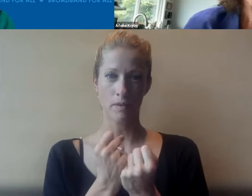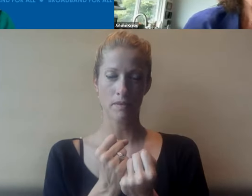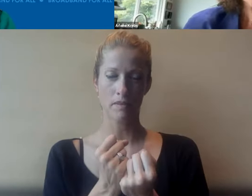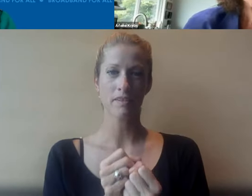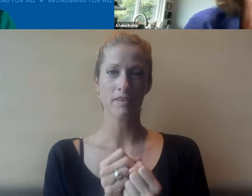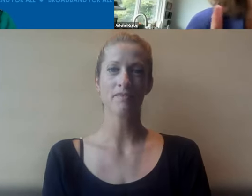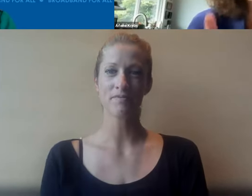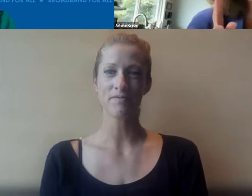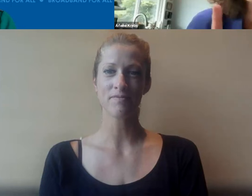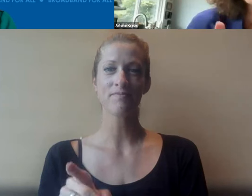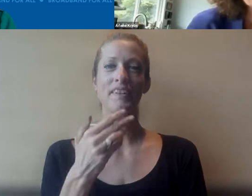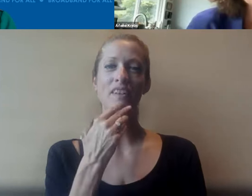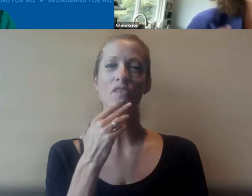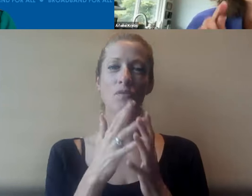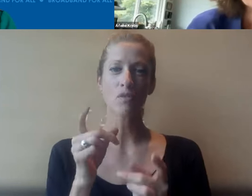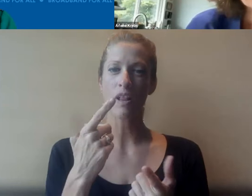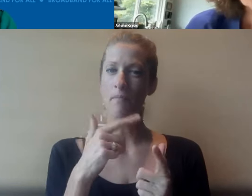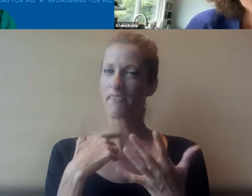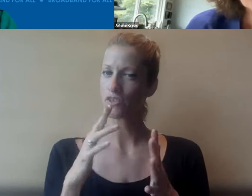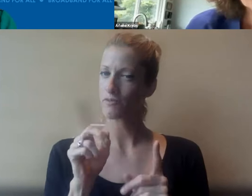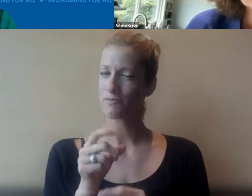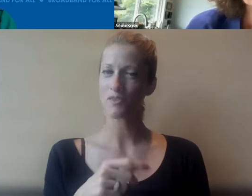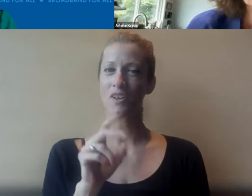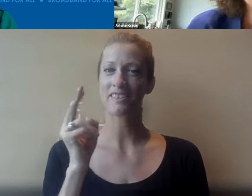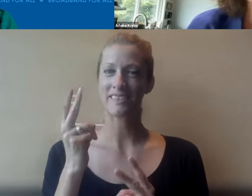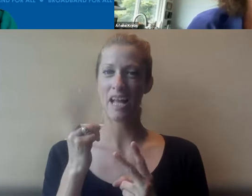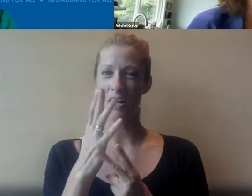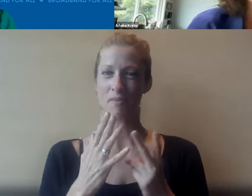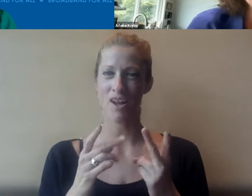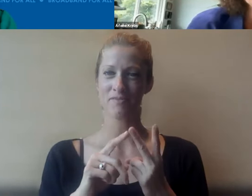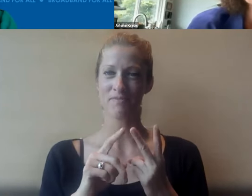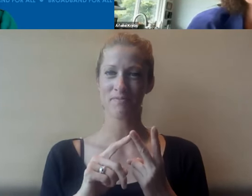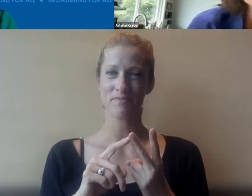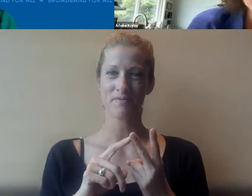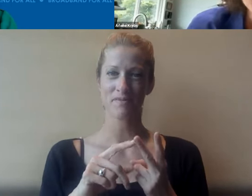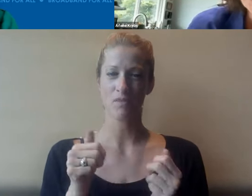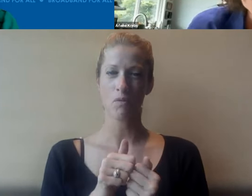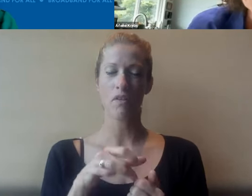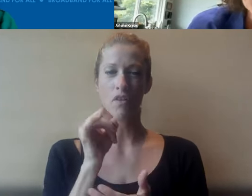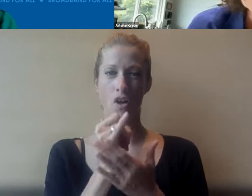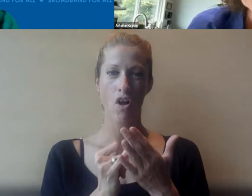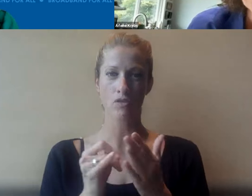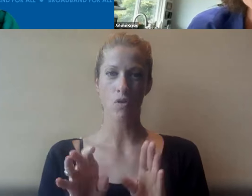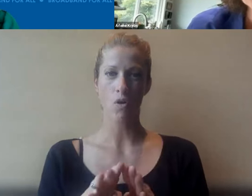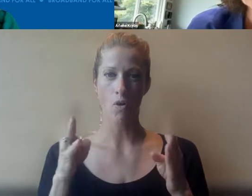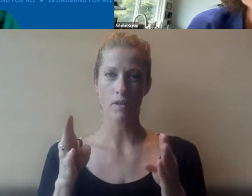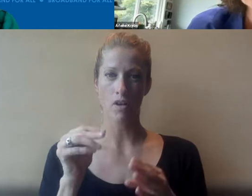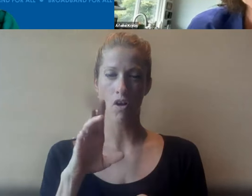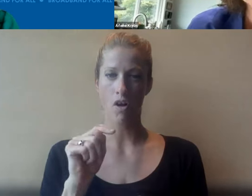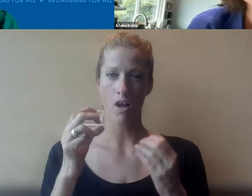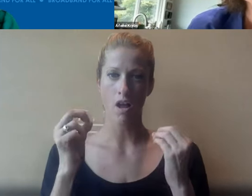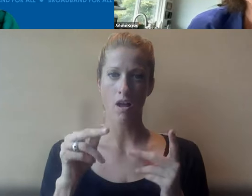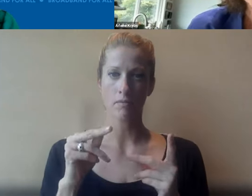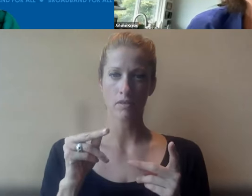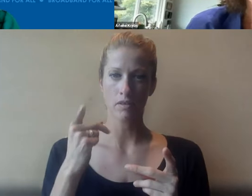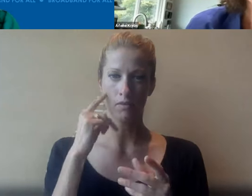you so much for sharing. I'm going to just finish that. The second part of the workshop, with arts opening up arts opportunities